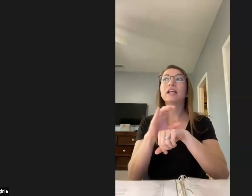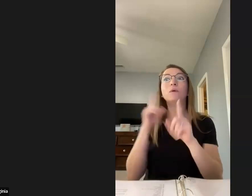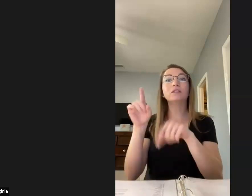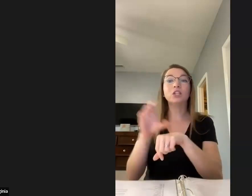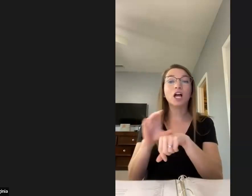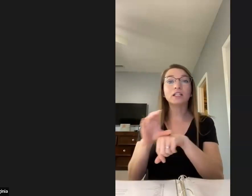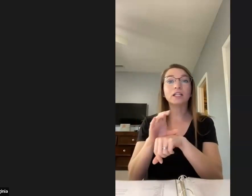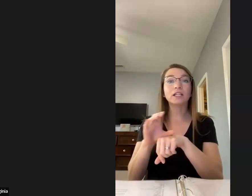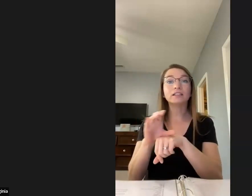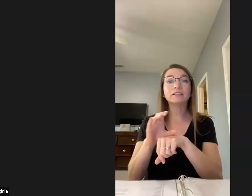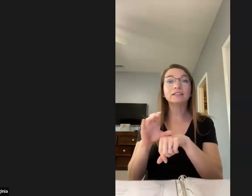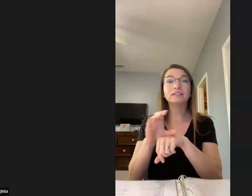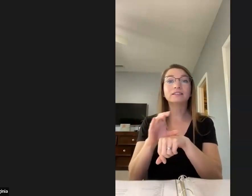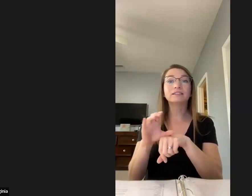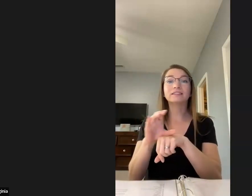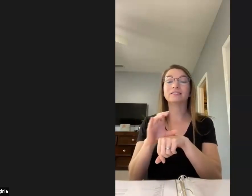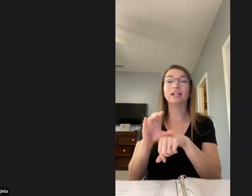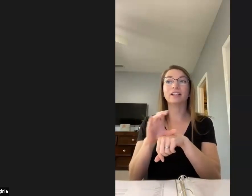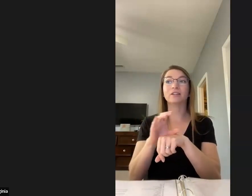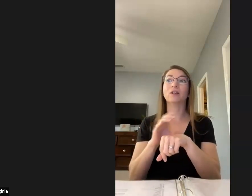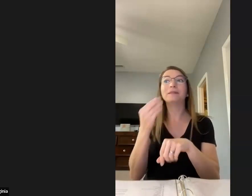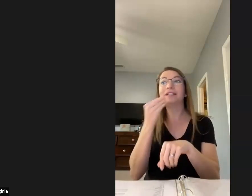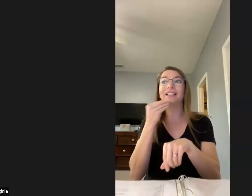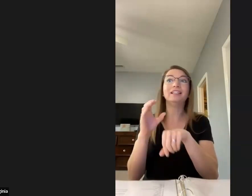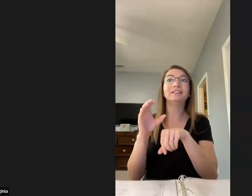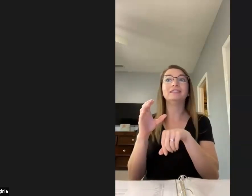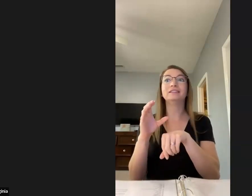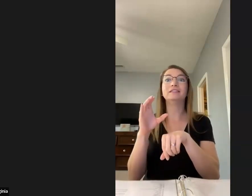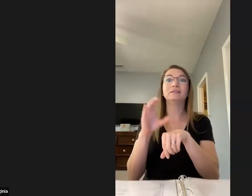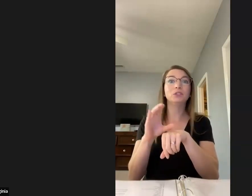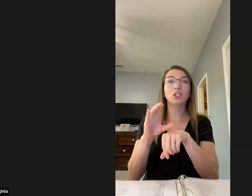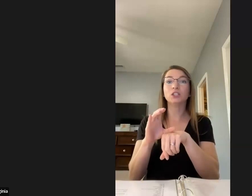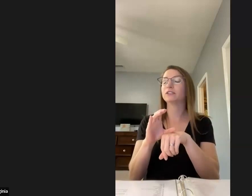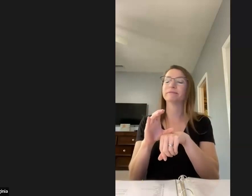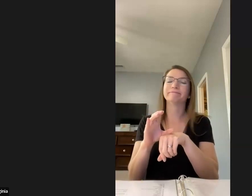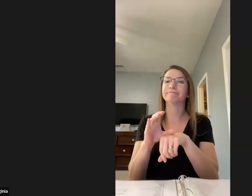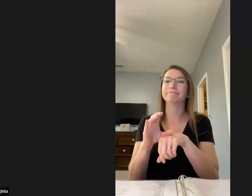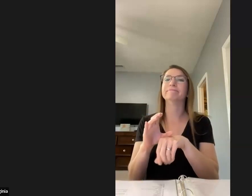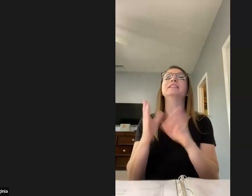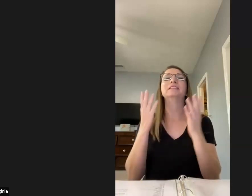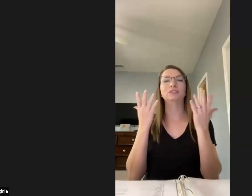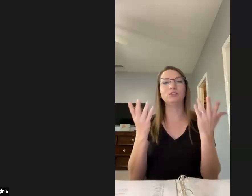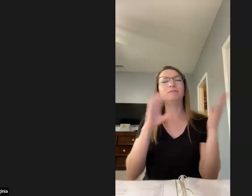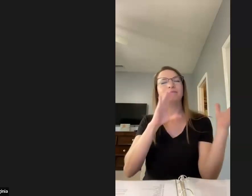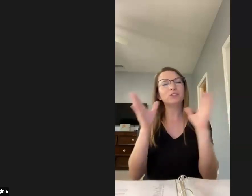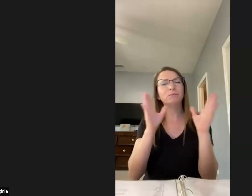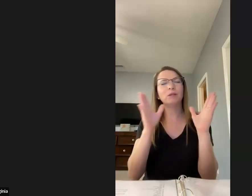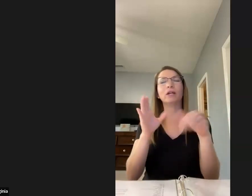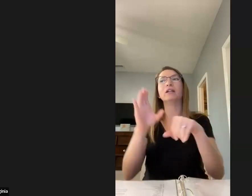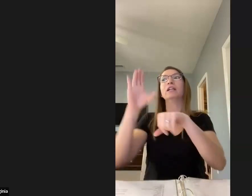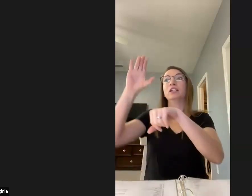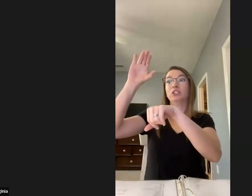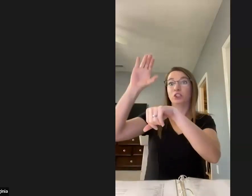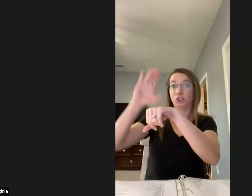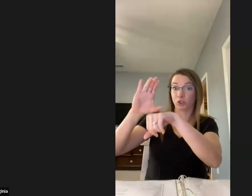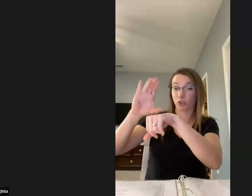going to chocolate. Okay. Or I'm going to eat some church. Mm-mm. So just be aware.